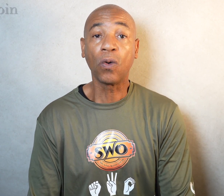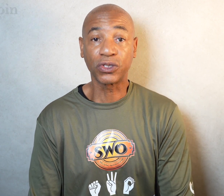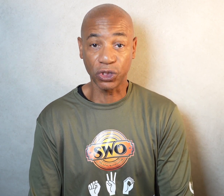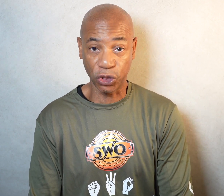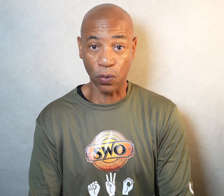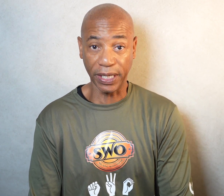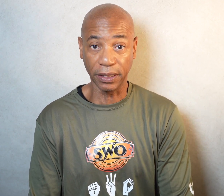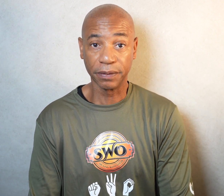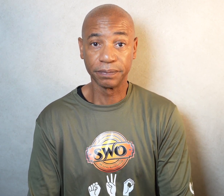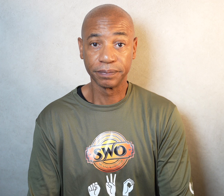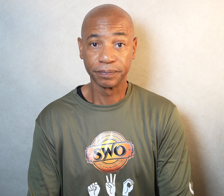to join.